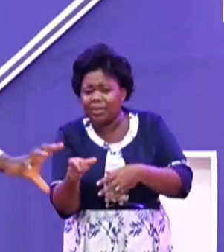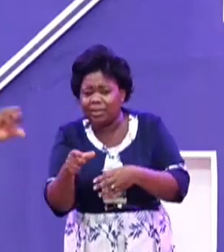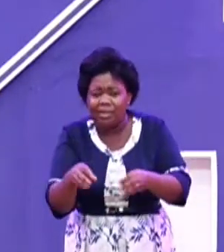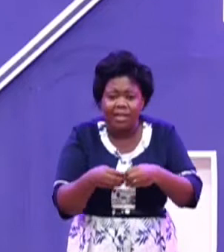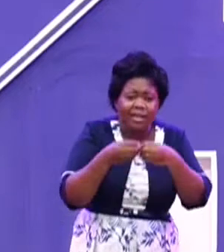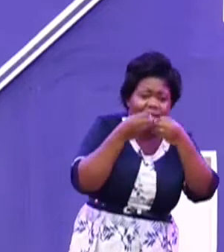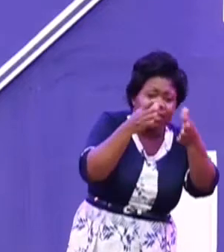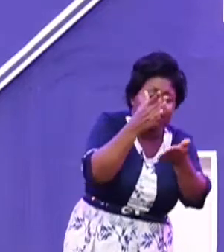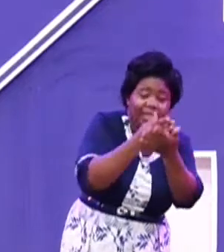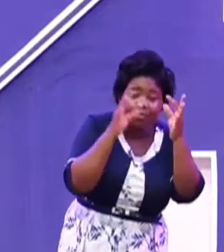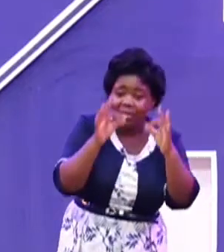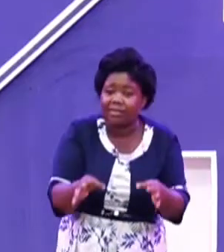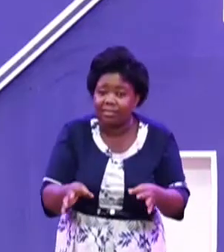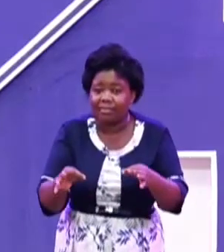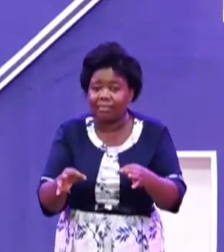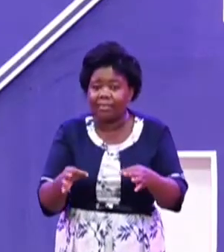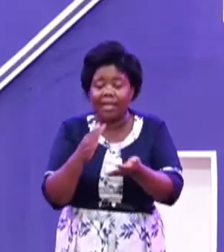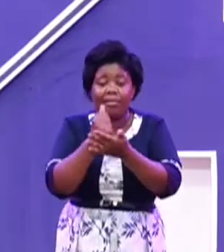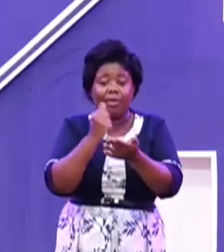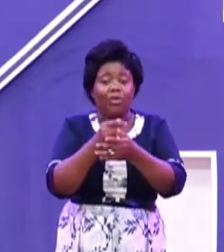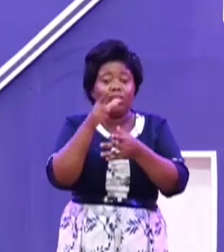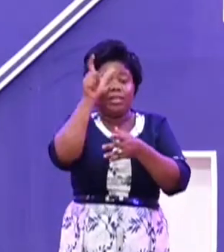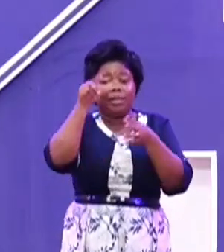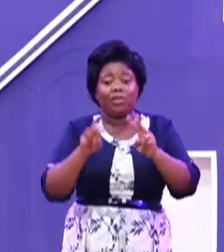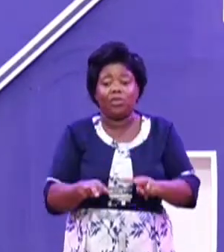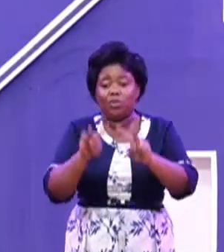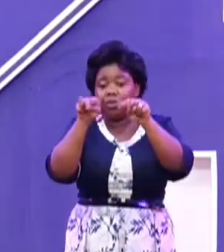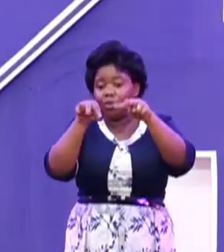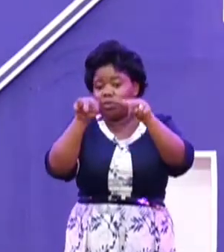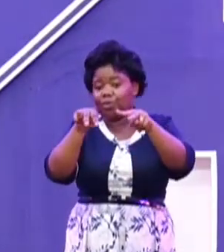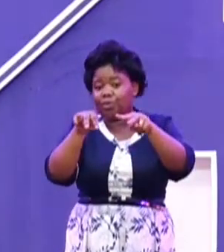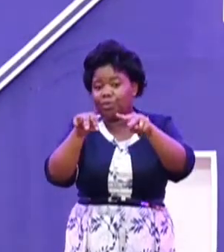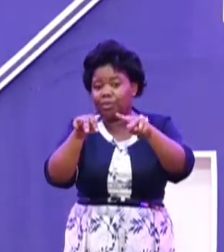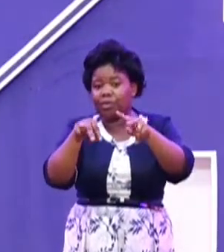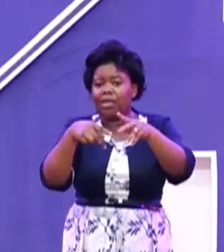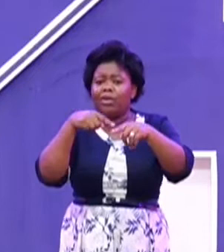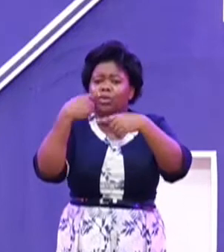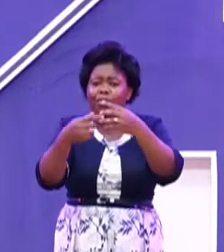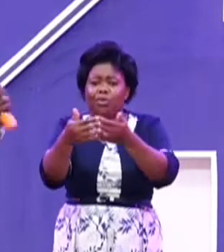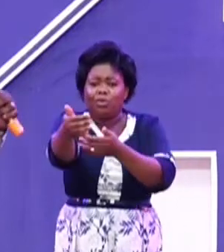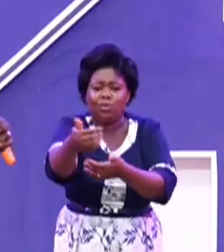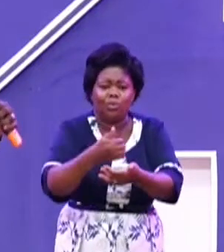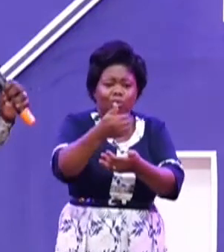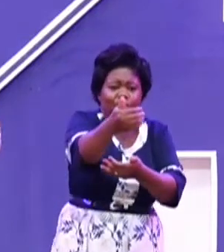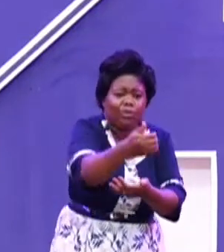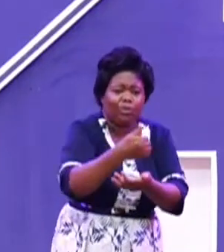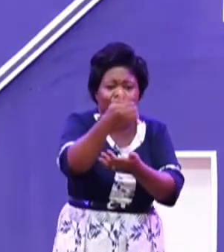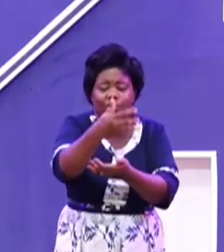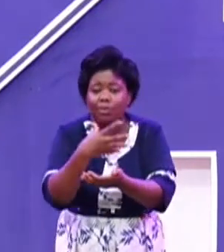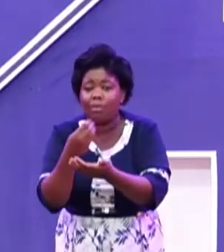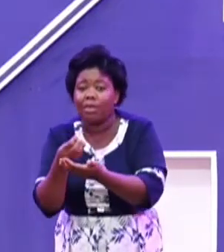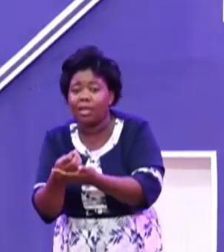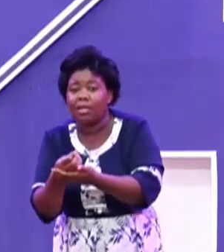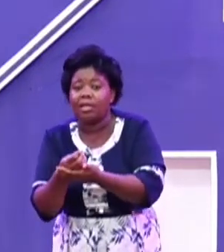Kamwe yakantu. Let me give them something. Kubanga wa wansi nyo. Because they are lowly. Oyongera kutuma sente. You continue to heap money.